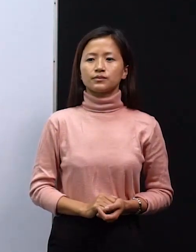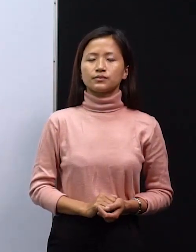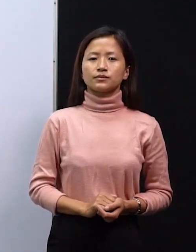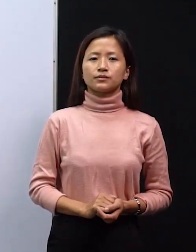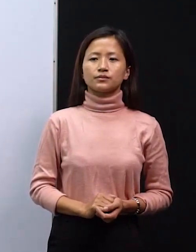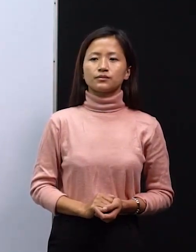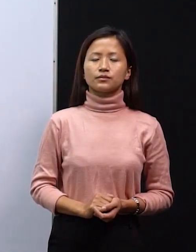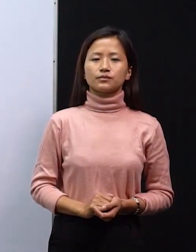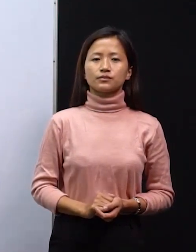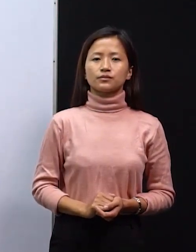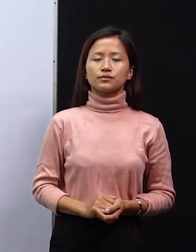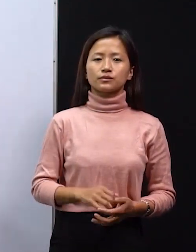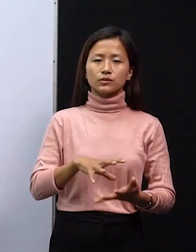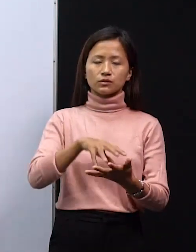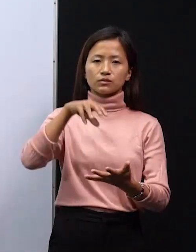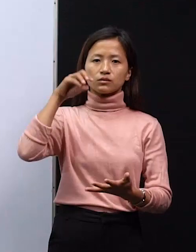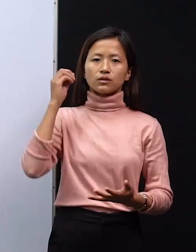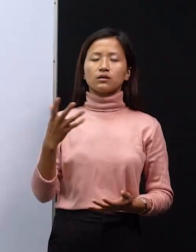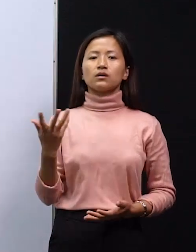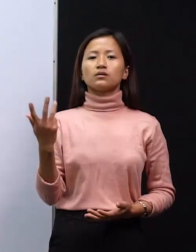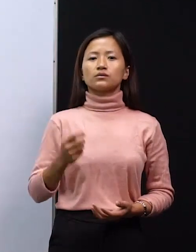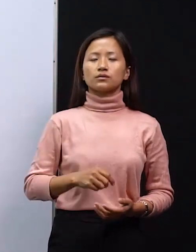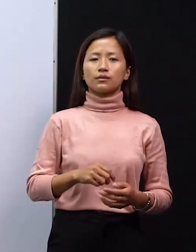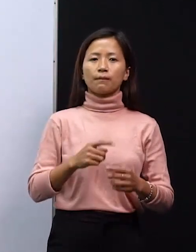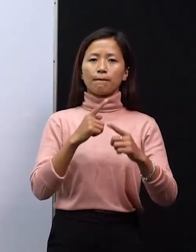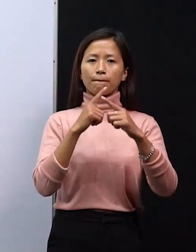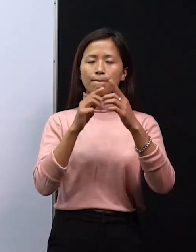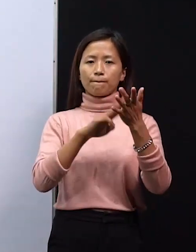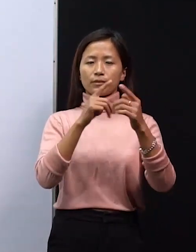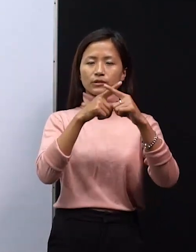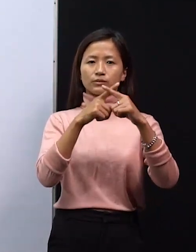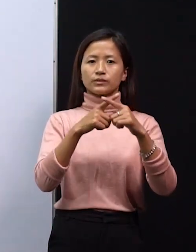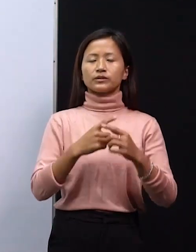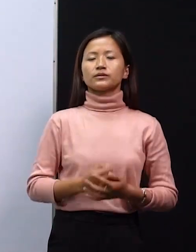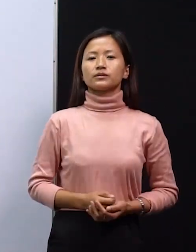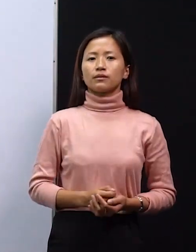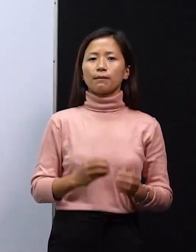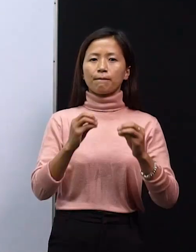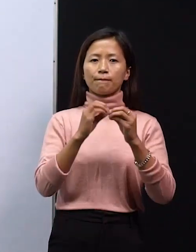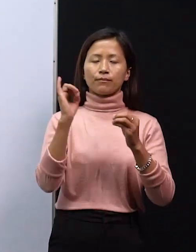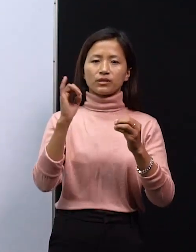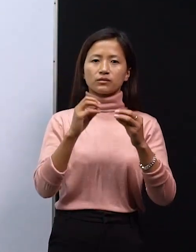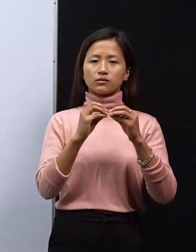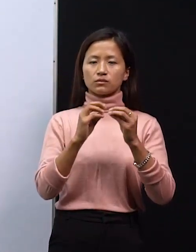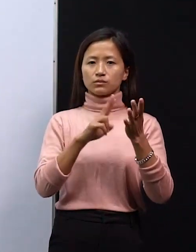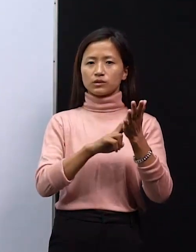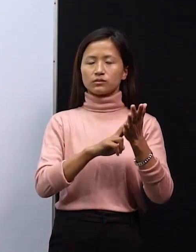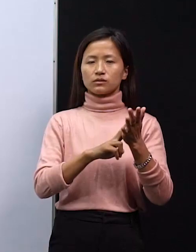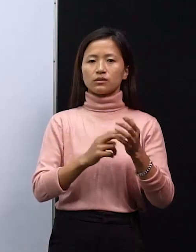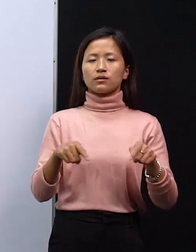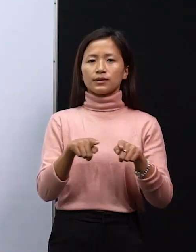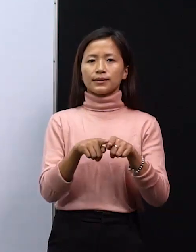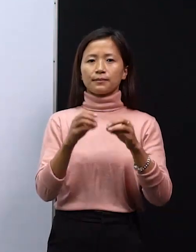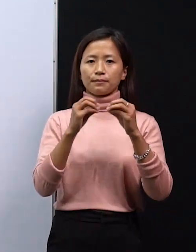So we're going to learn how to multiply these two. Same thing, binomial, binomial. Alright?